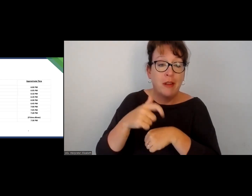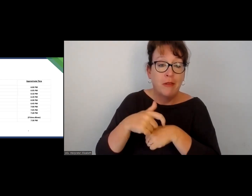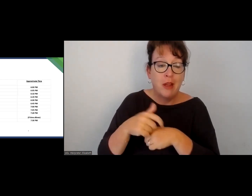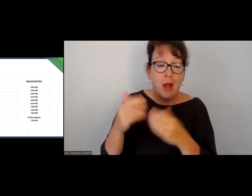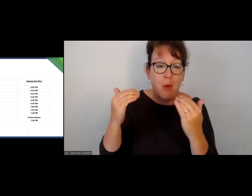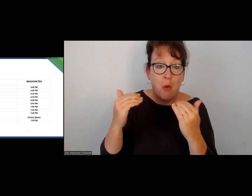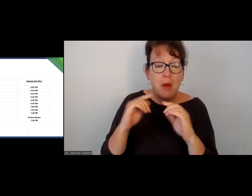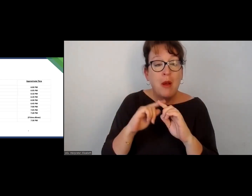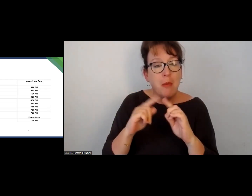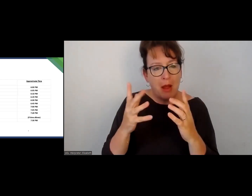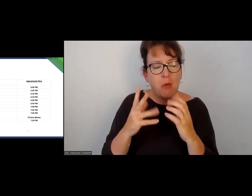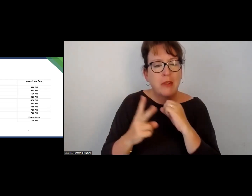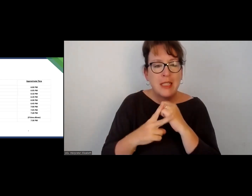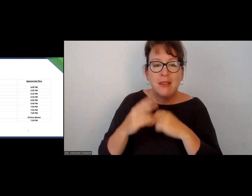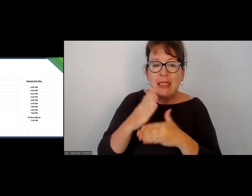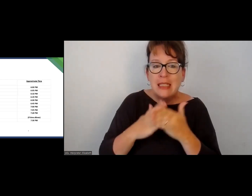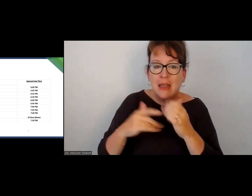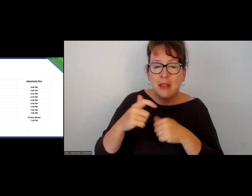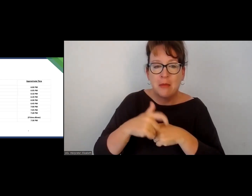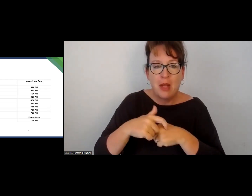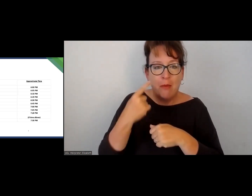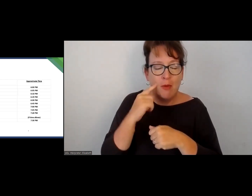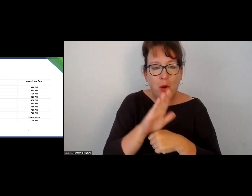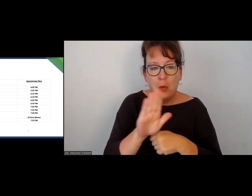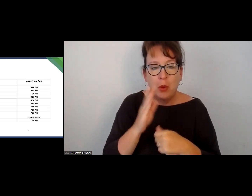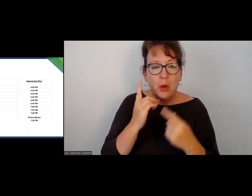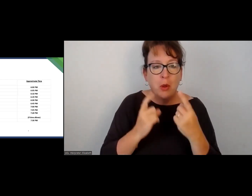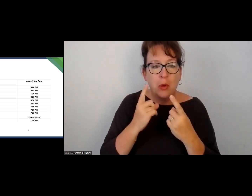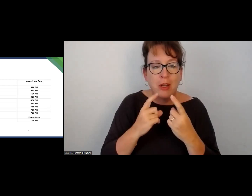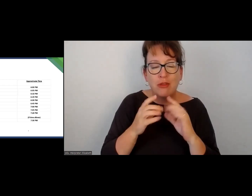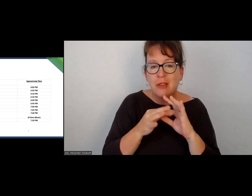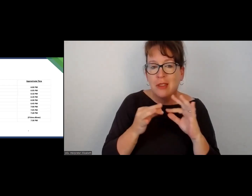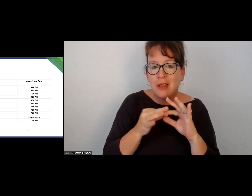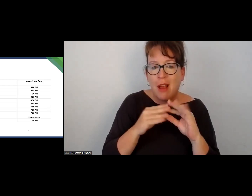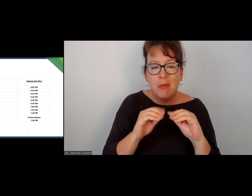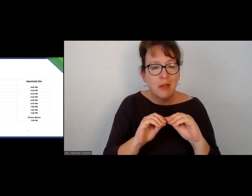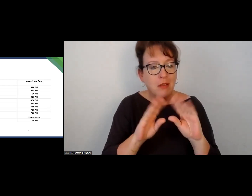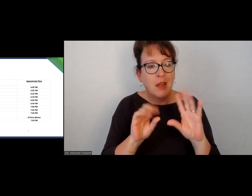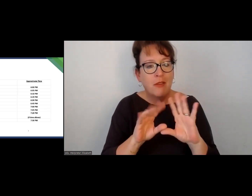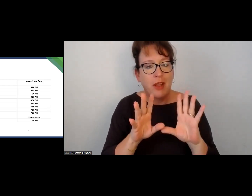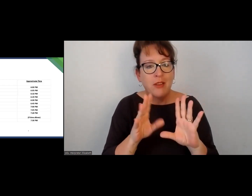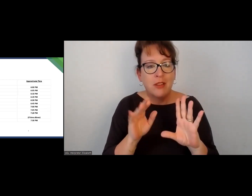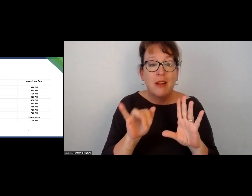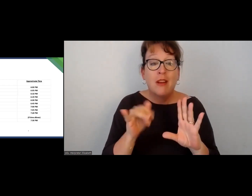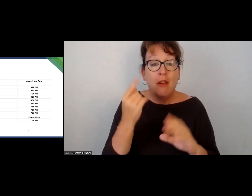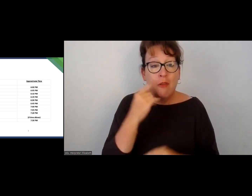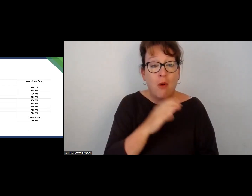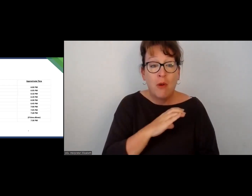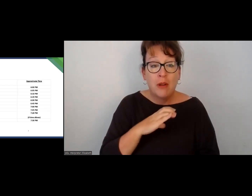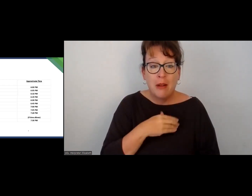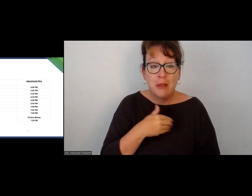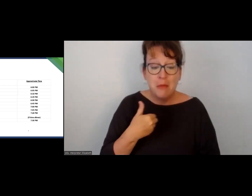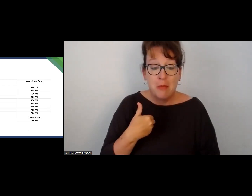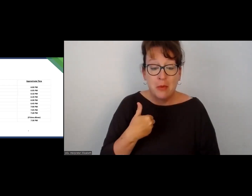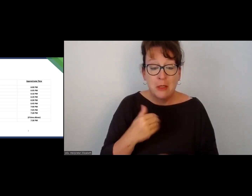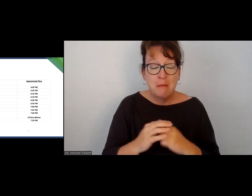to allow, if there is a question or comment or clarification that a council member wants to answer regarding a comment, that we